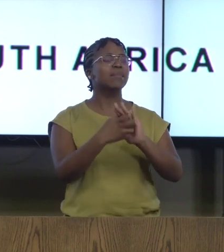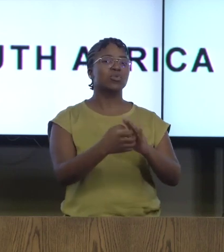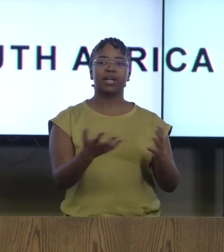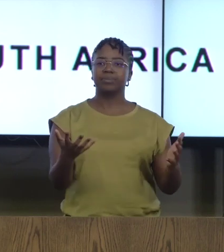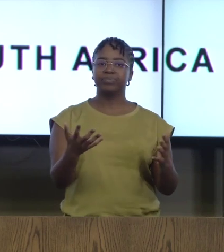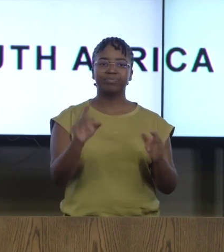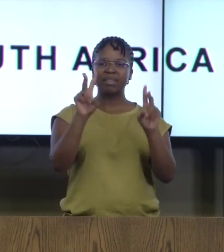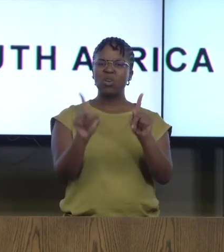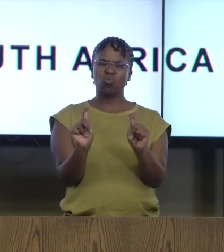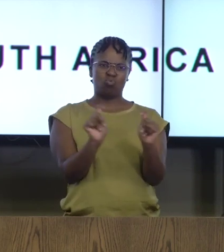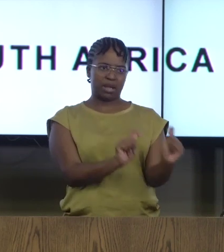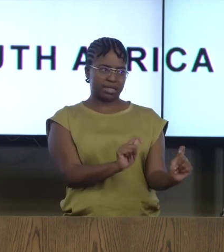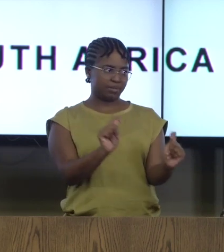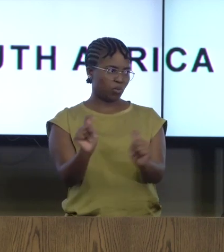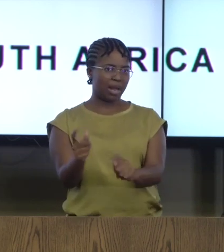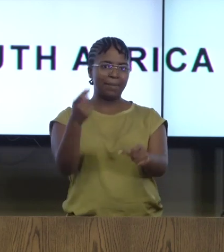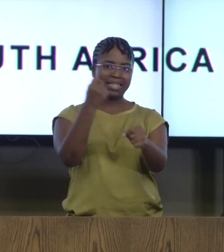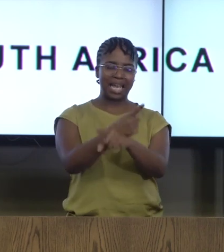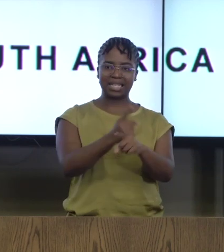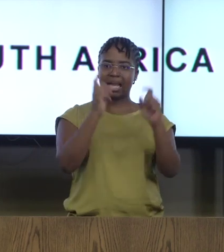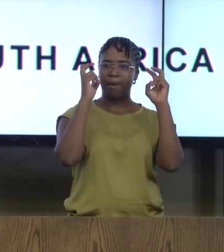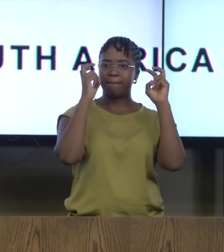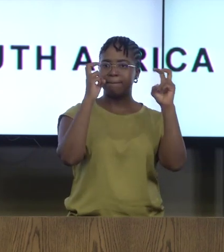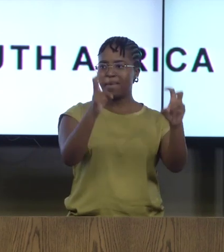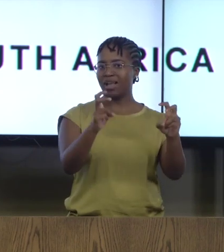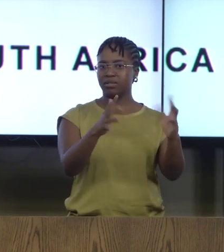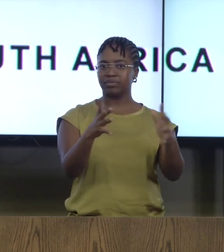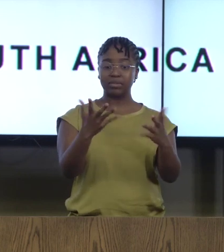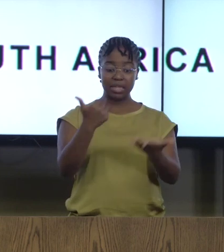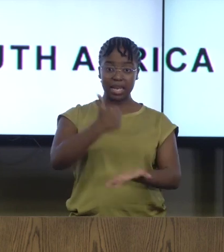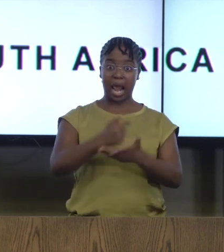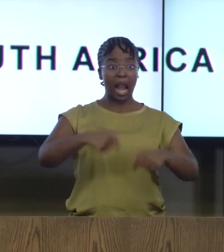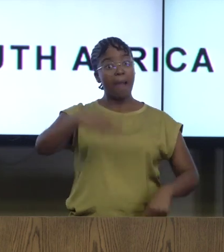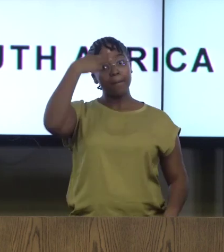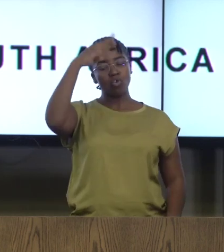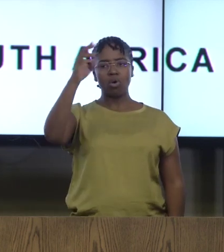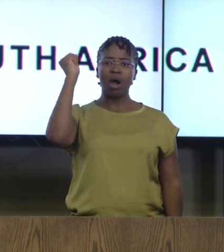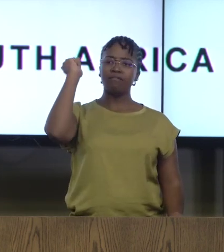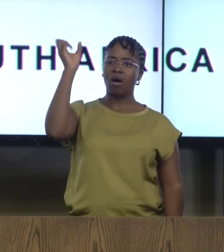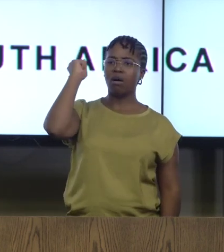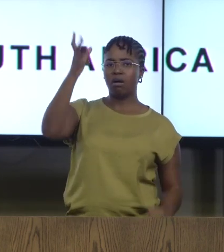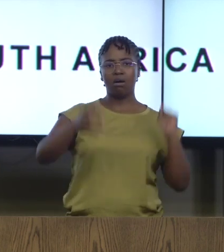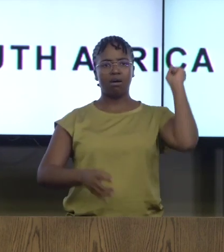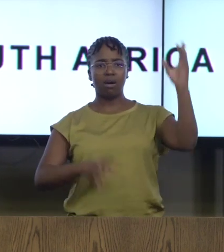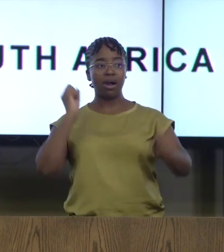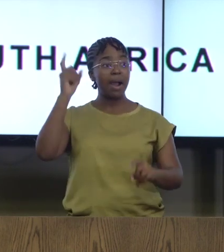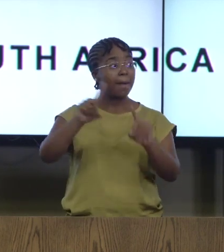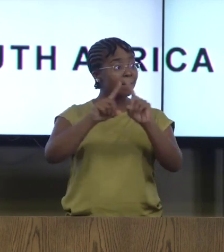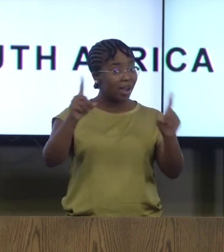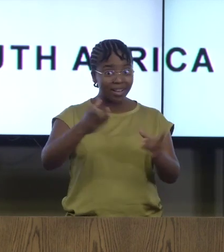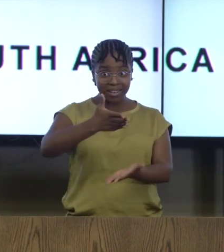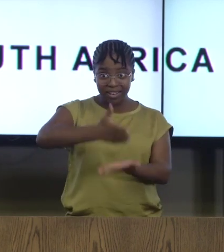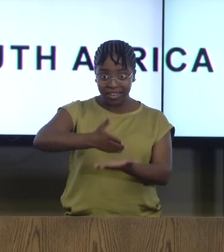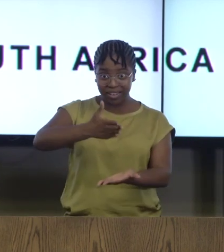of transport. We can sit here again in Pretoria and be saying lots of things. The real issue will